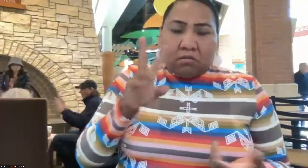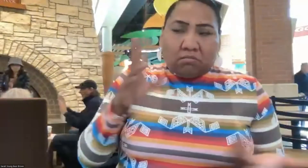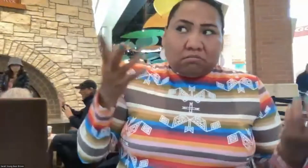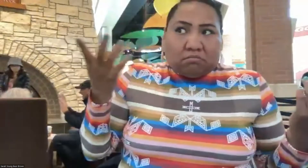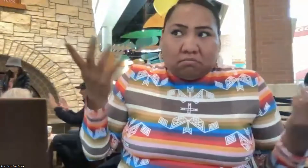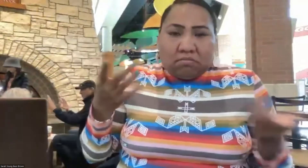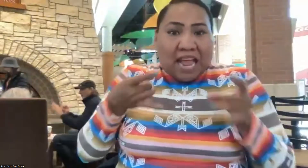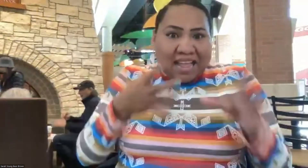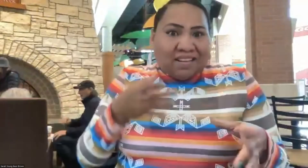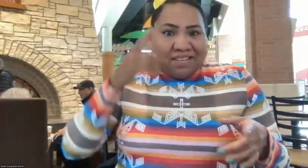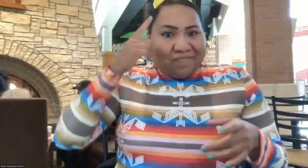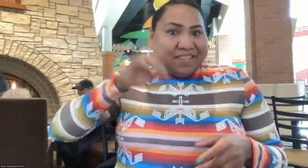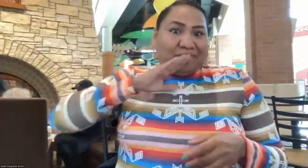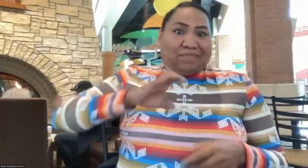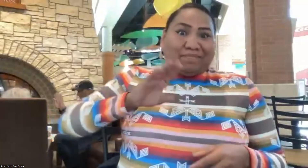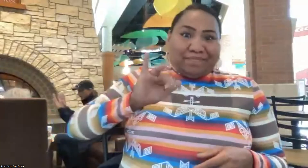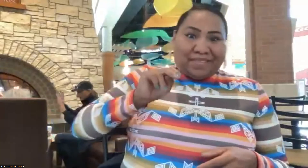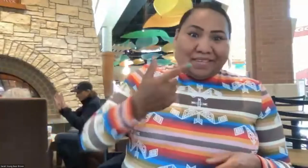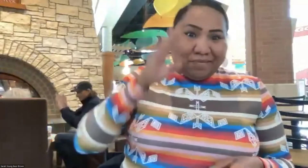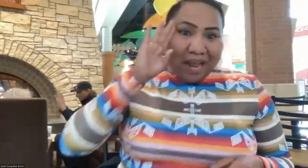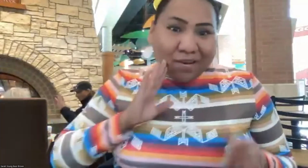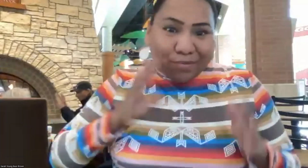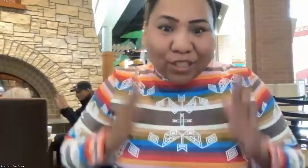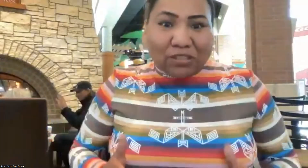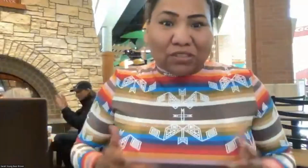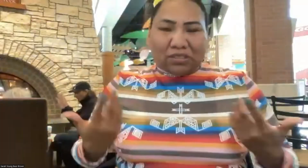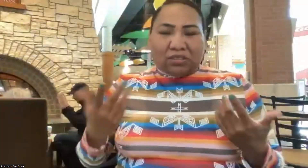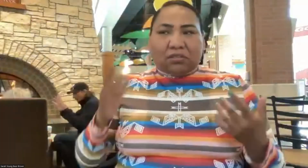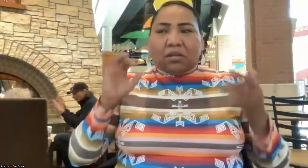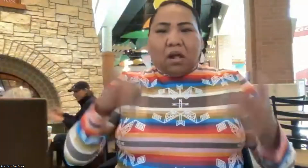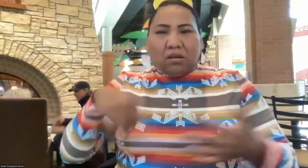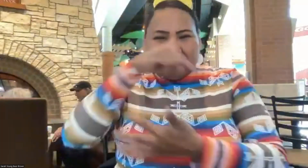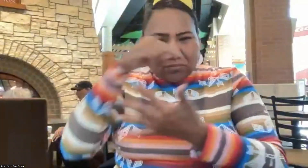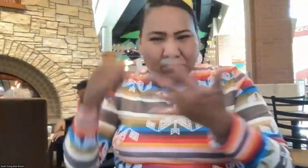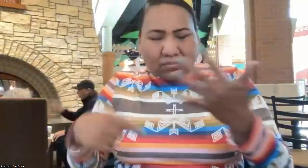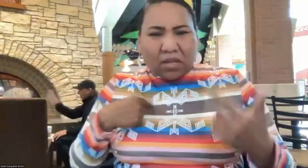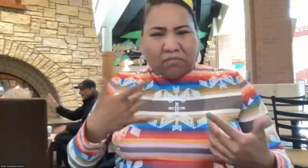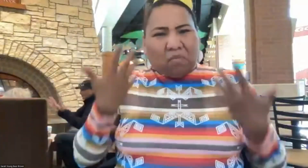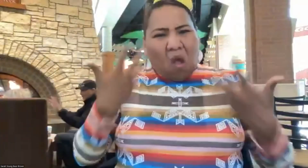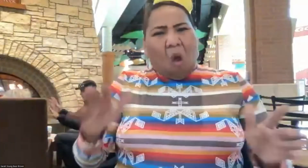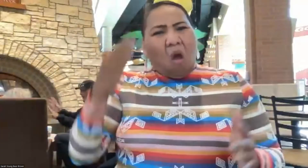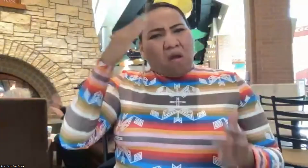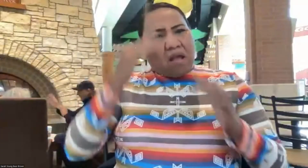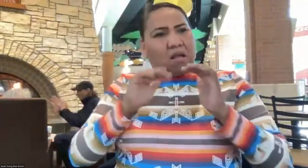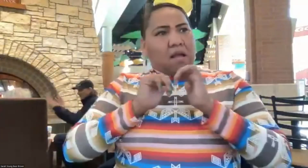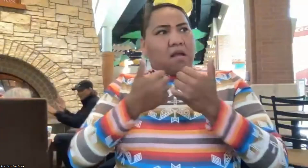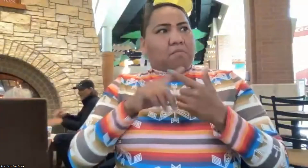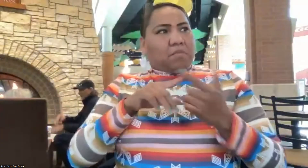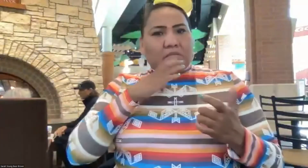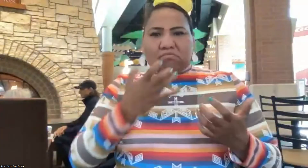Having had that experience, I know what the police officers can do to a brown person. I now